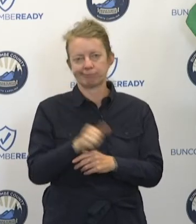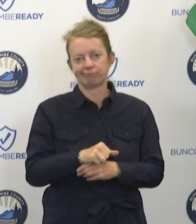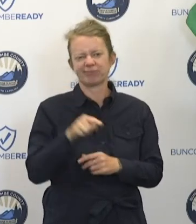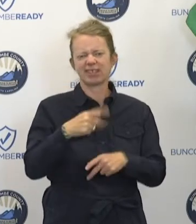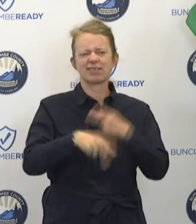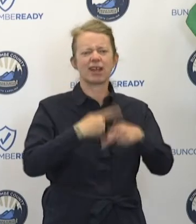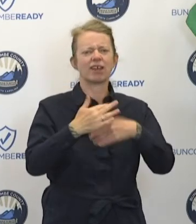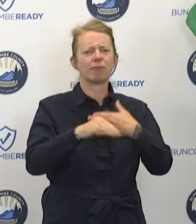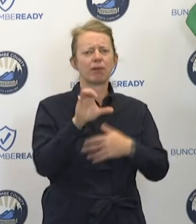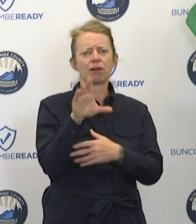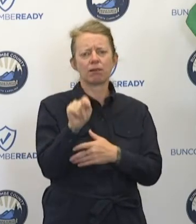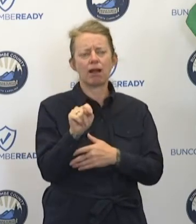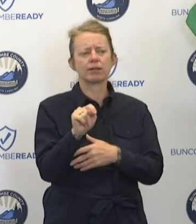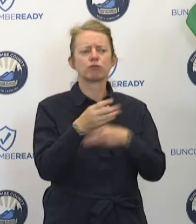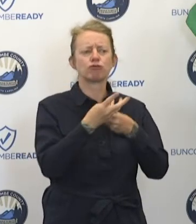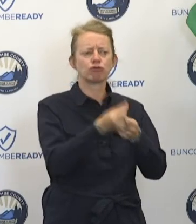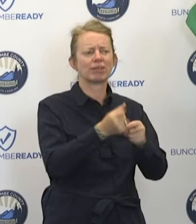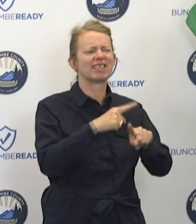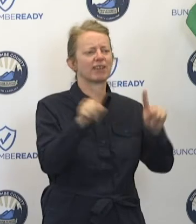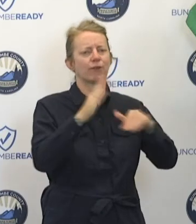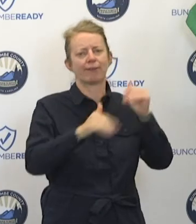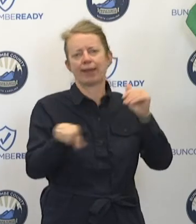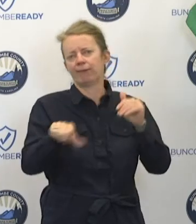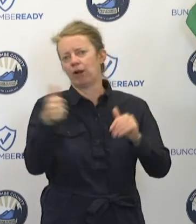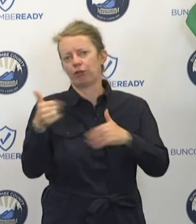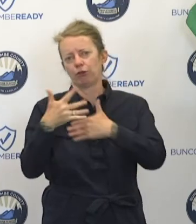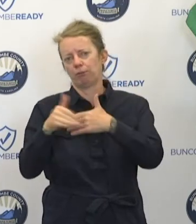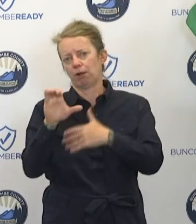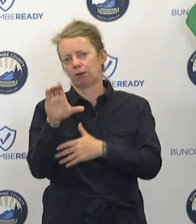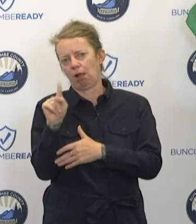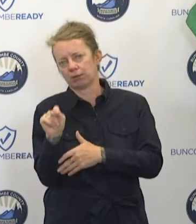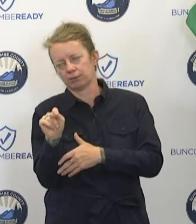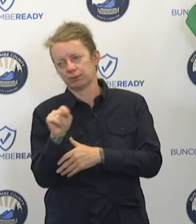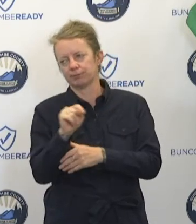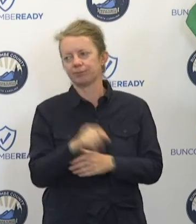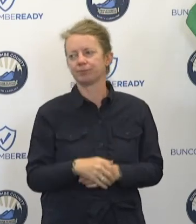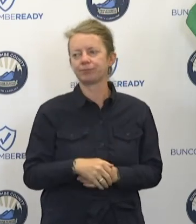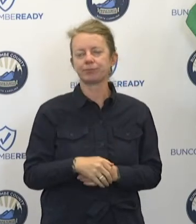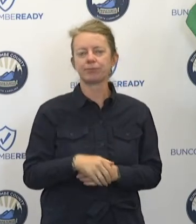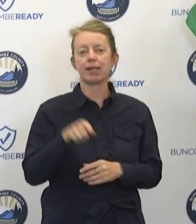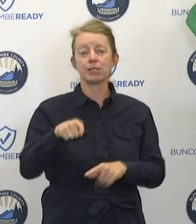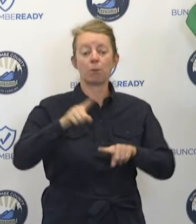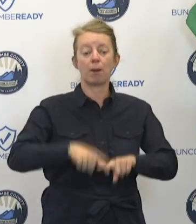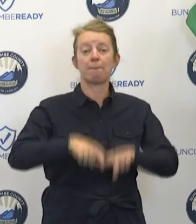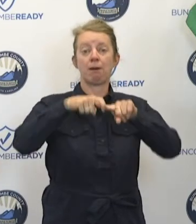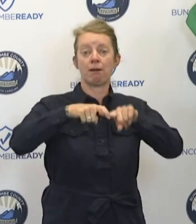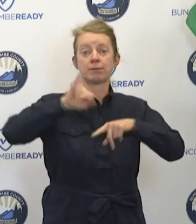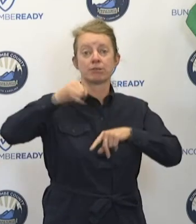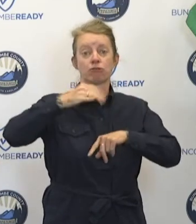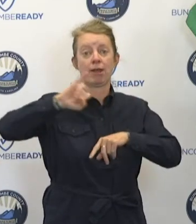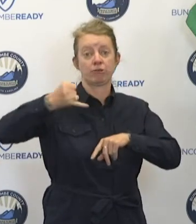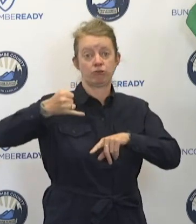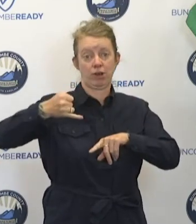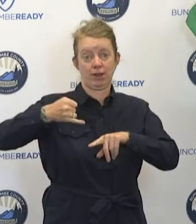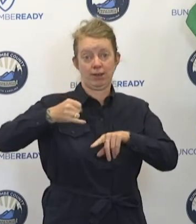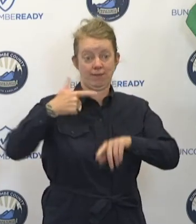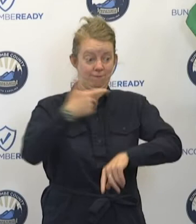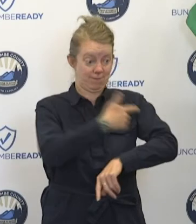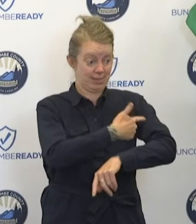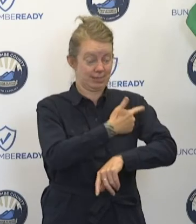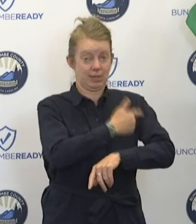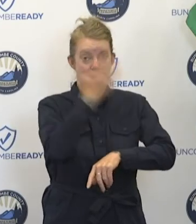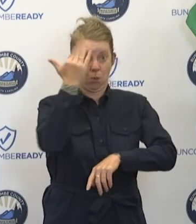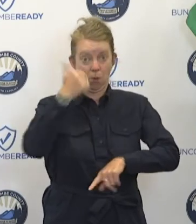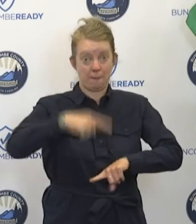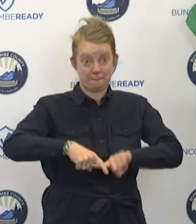is treated differently than other blood clots. And this pause in the use of the J&J vaccine was made out of an